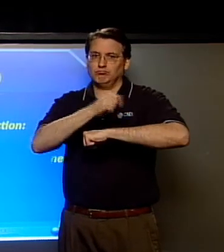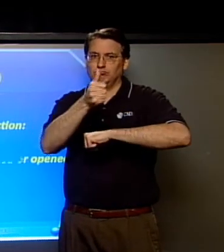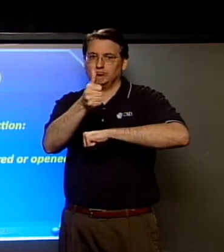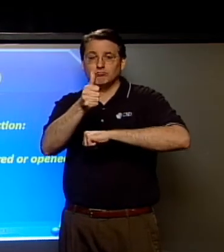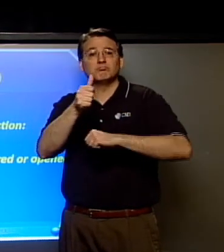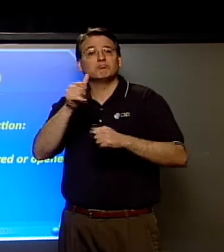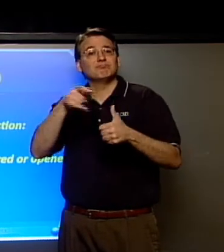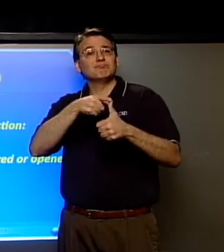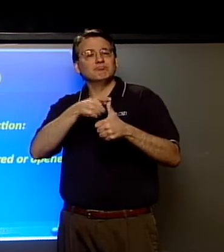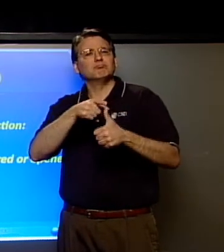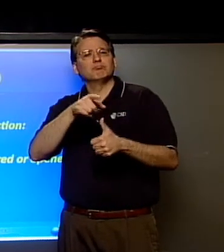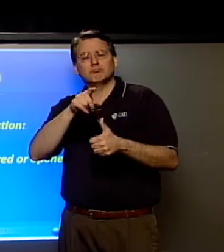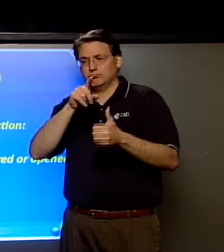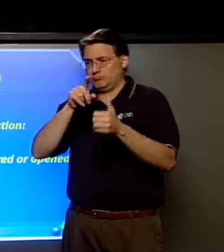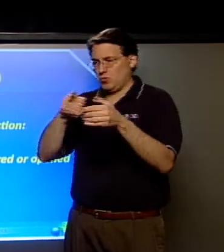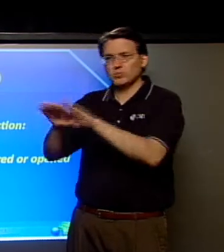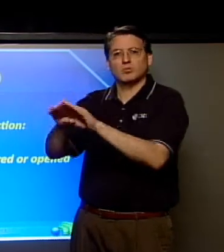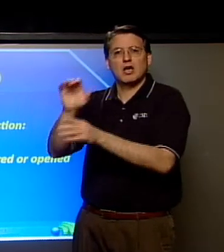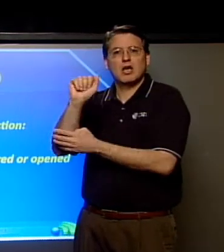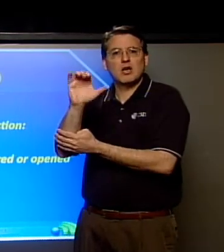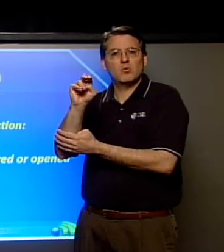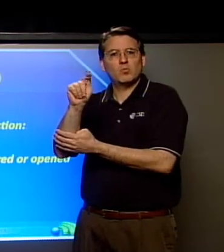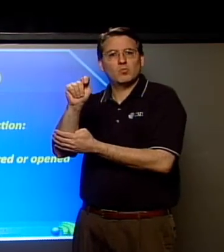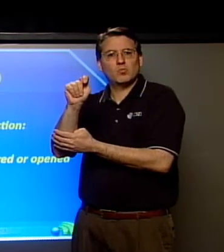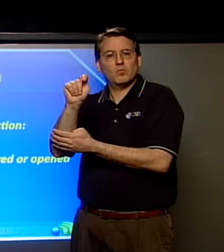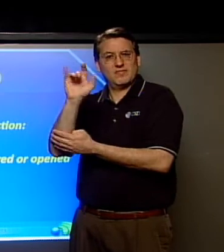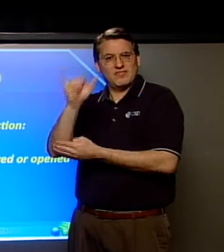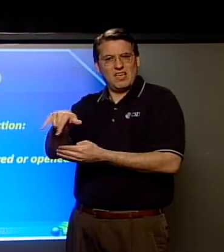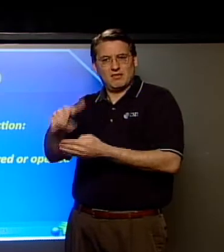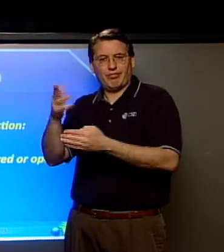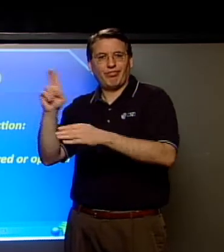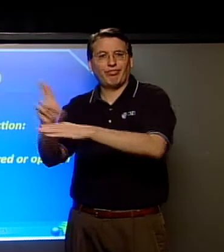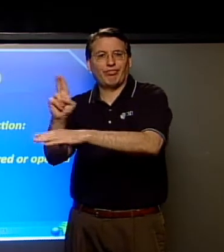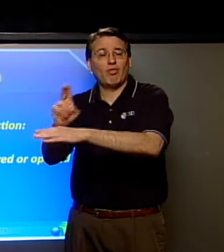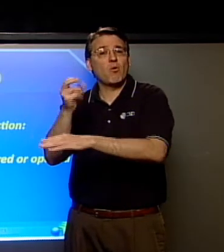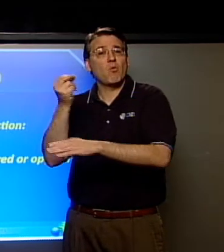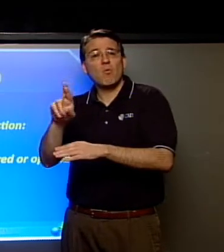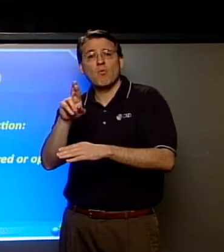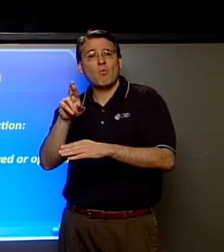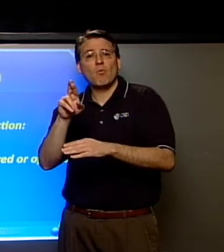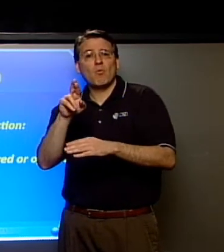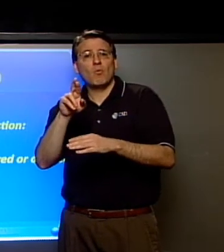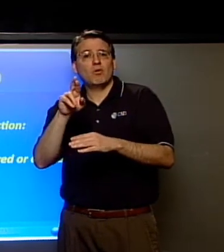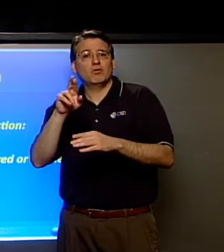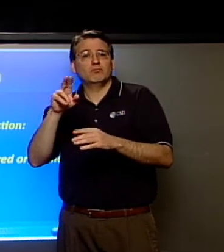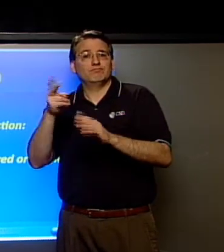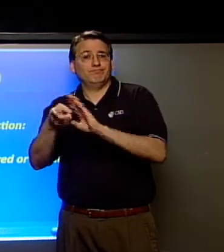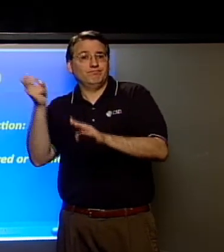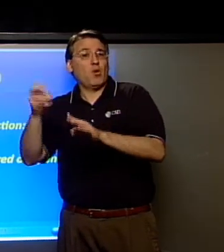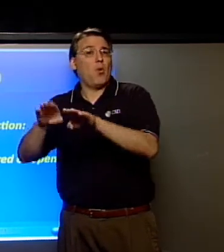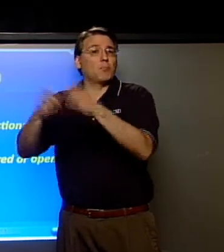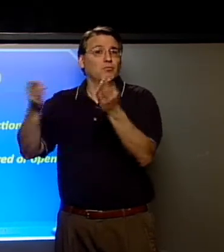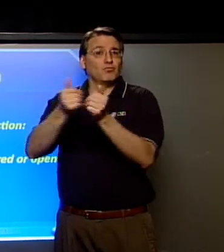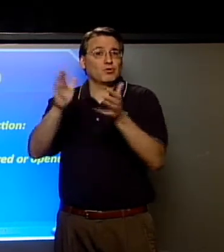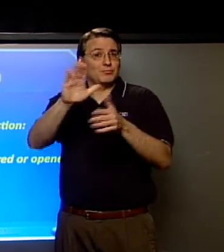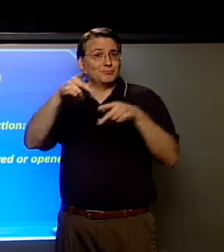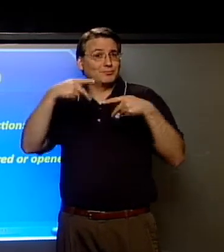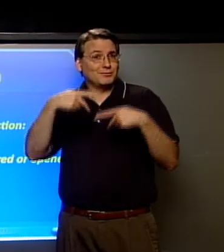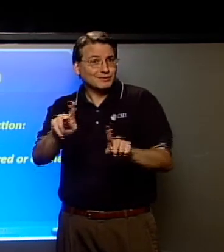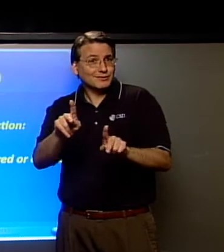Now, you still need to make sure and protect yourself and be aware. If you notice that there's an account that might have been hacked into, go